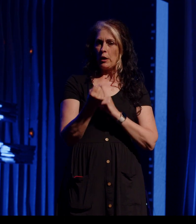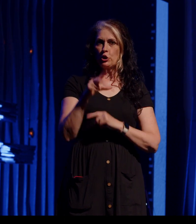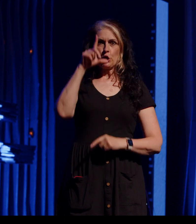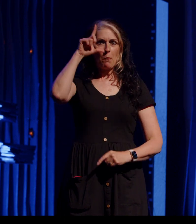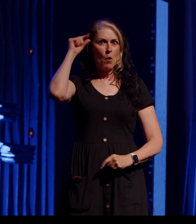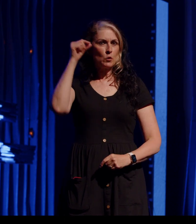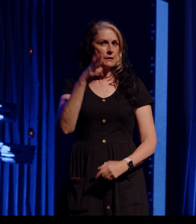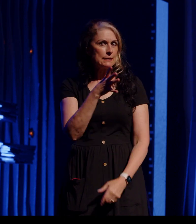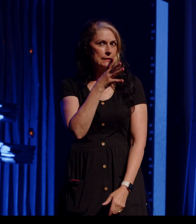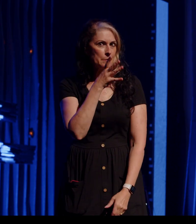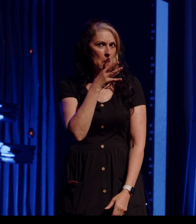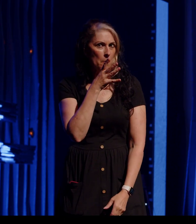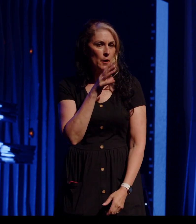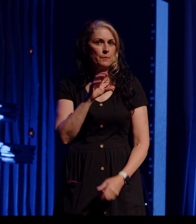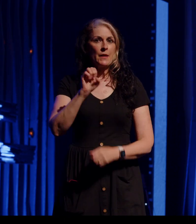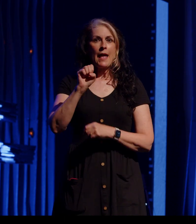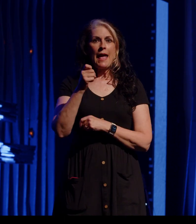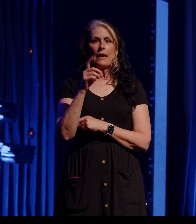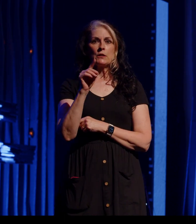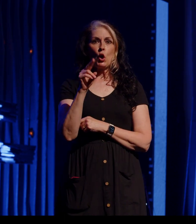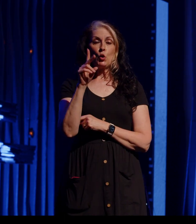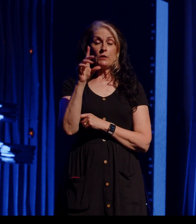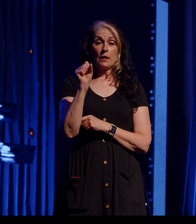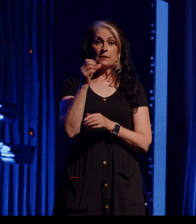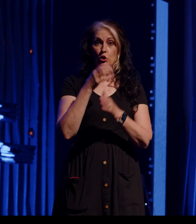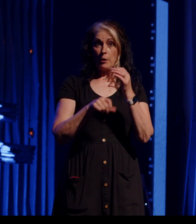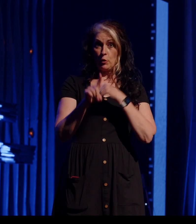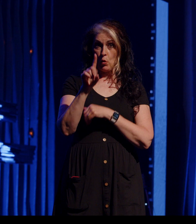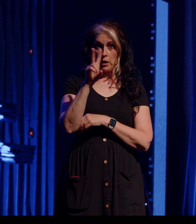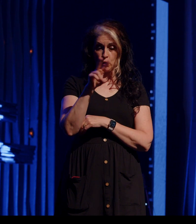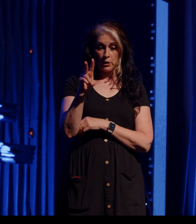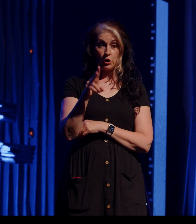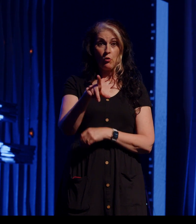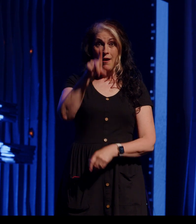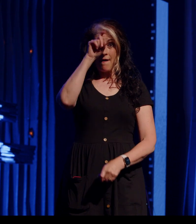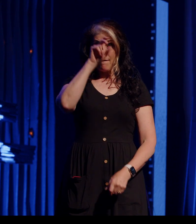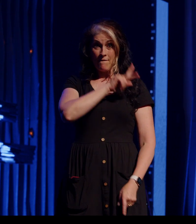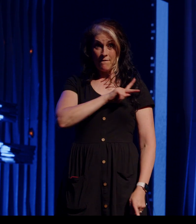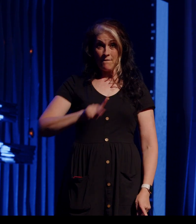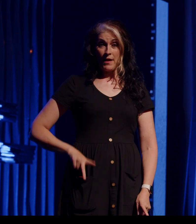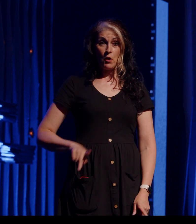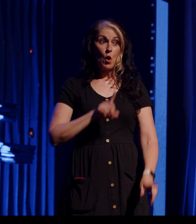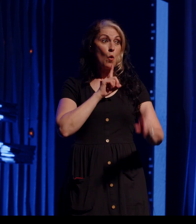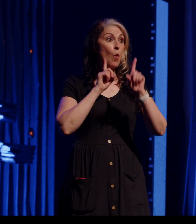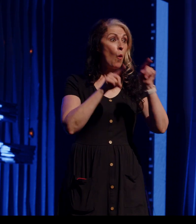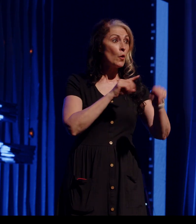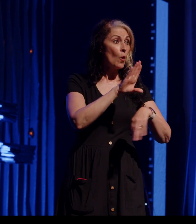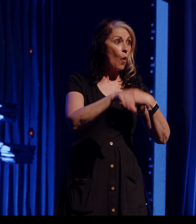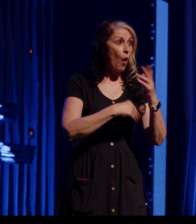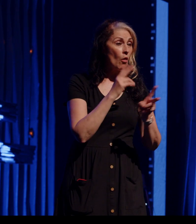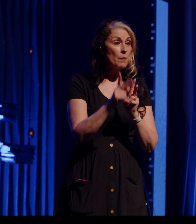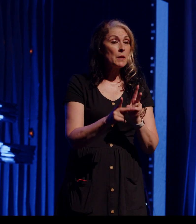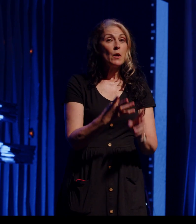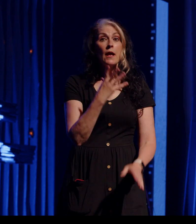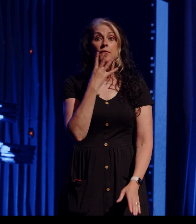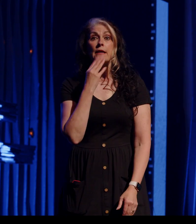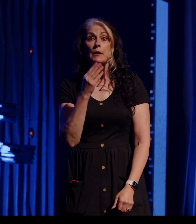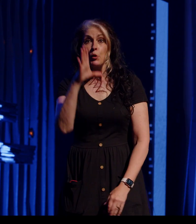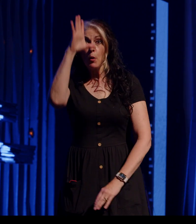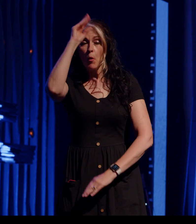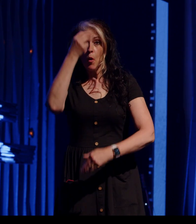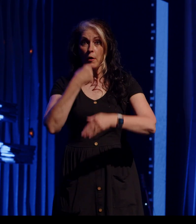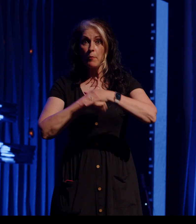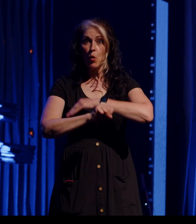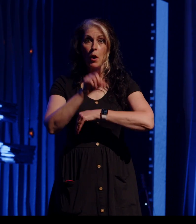situation. In Exodus 1:22, it says, Then Pharaoh gave this order to all his people. Every Hebrew boy that is